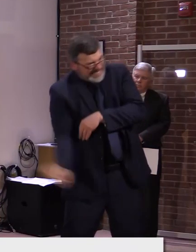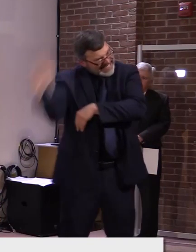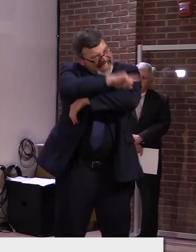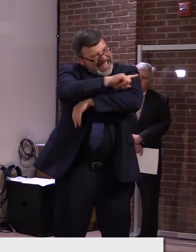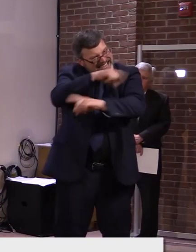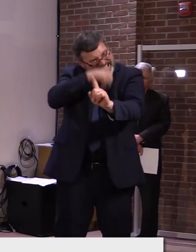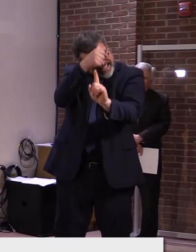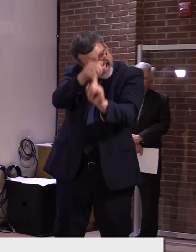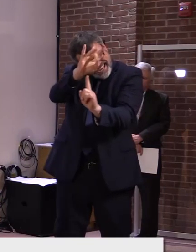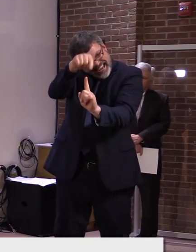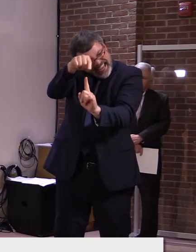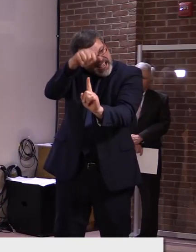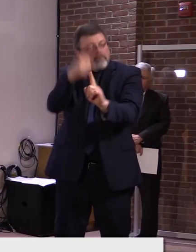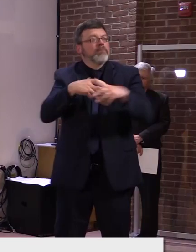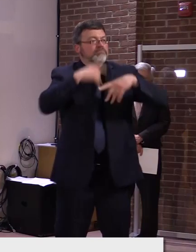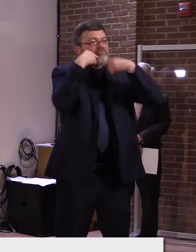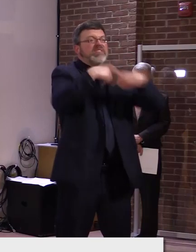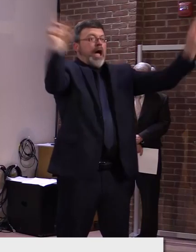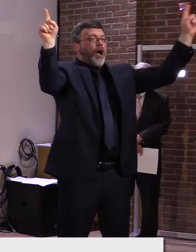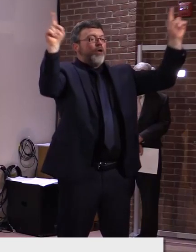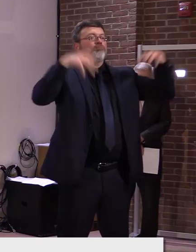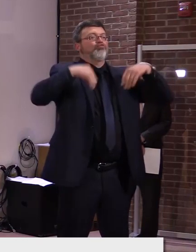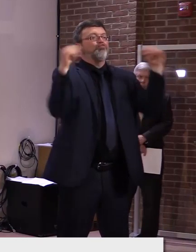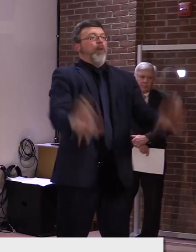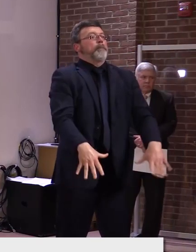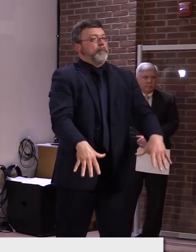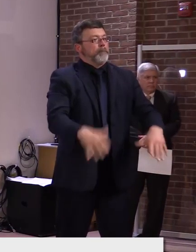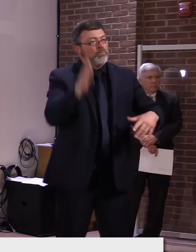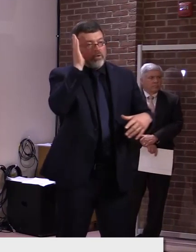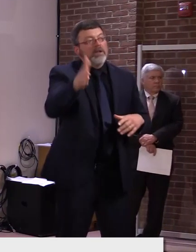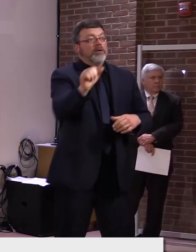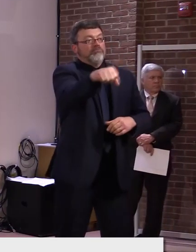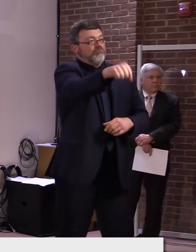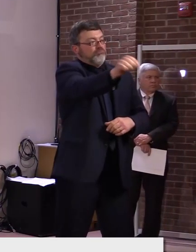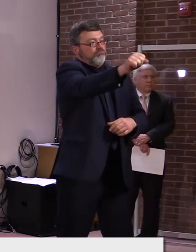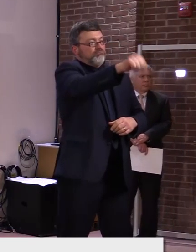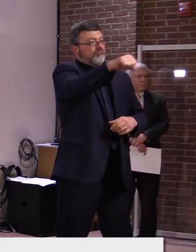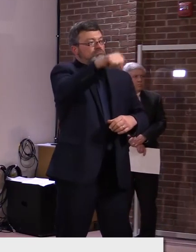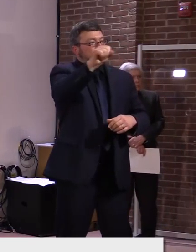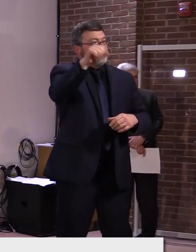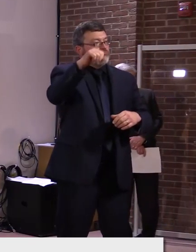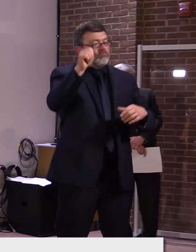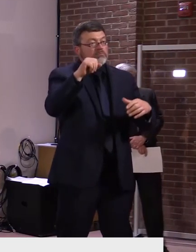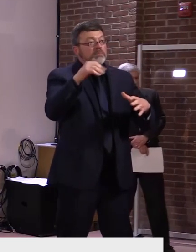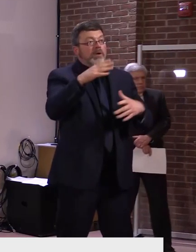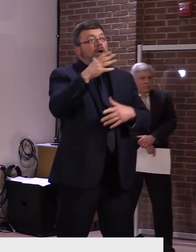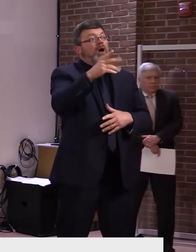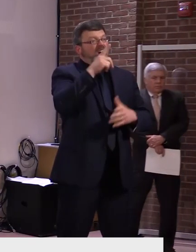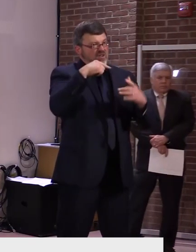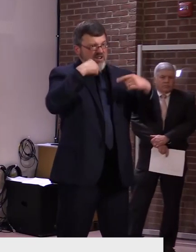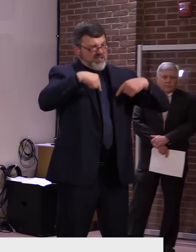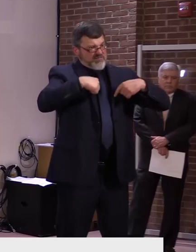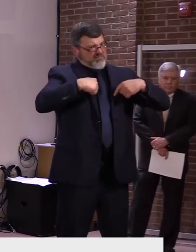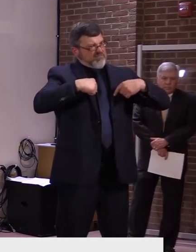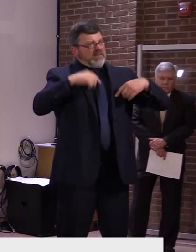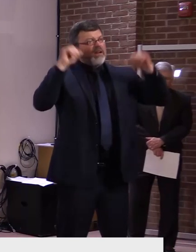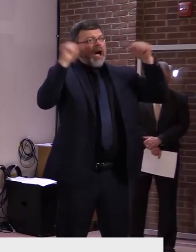it. But I believe Vermont can. We can show the country how it's done.